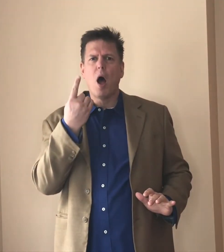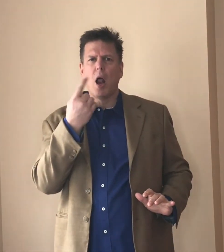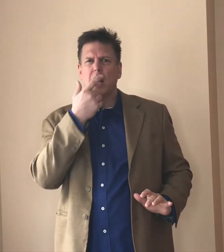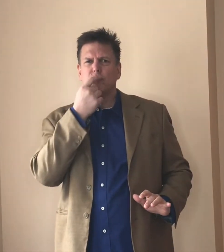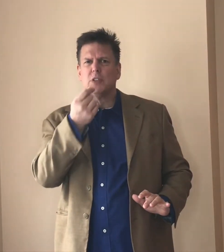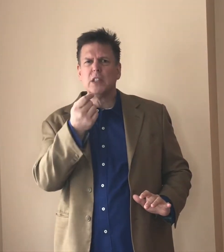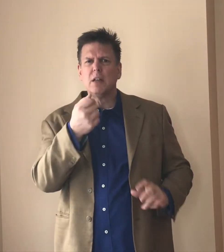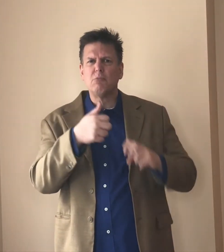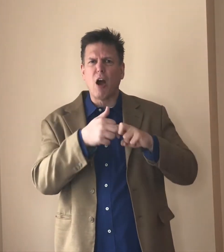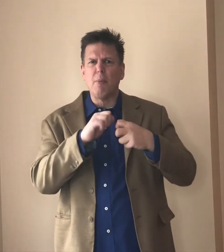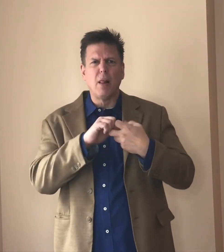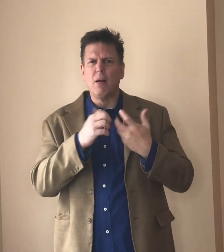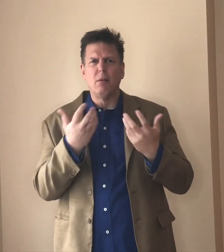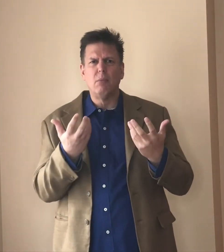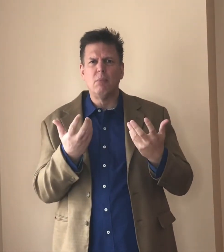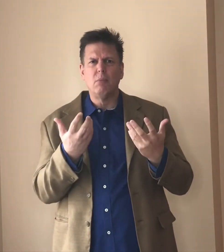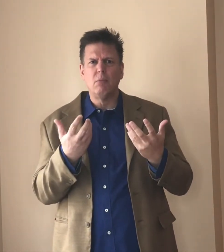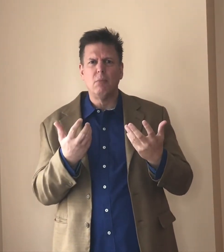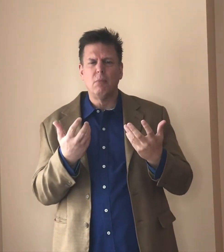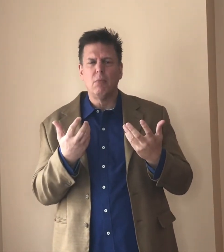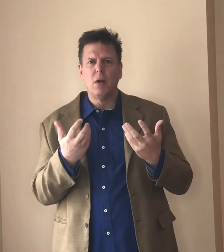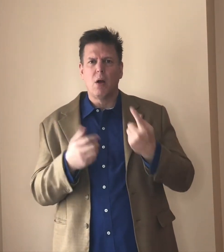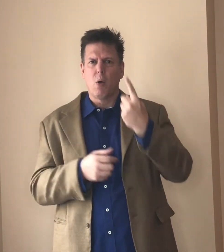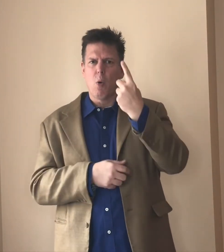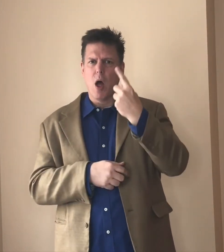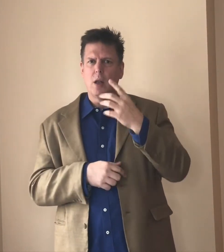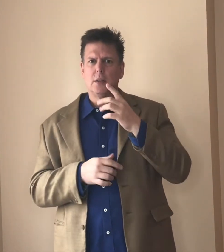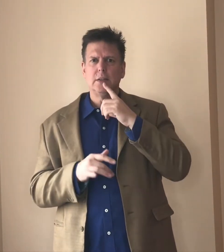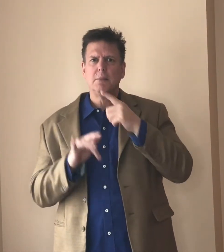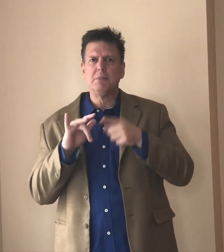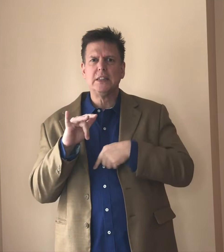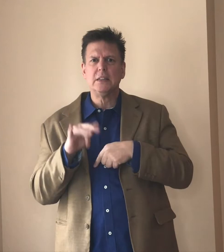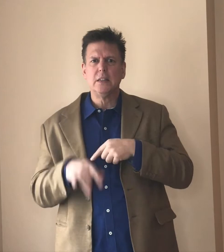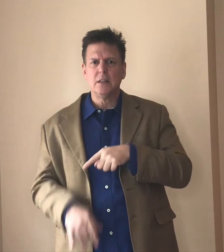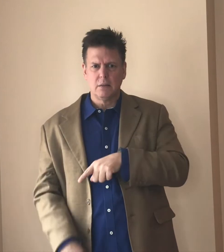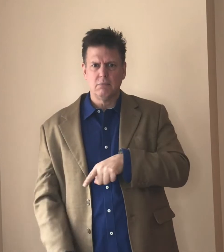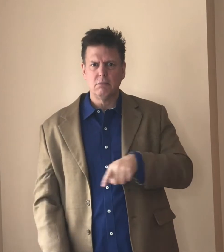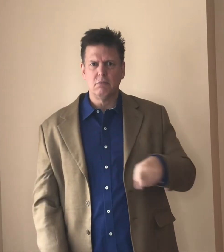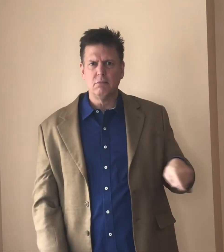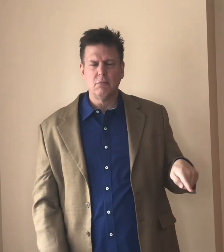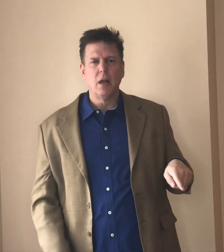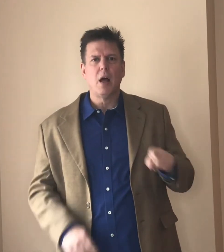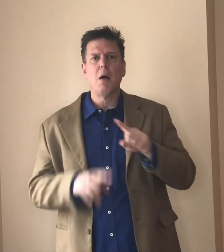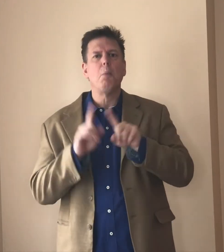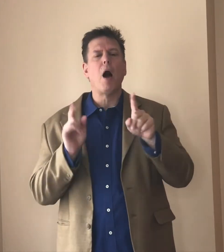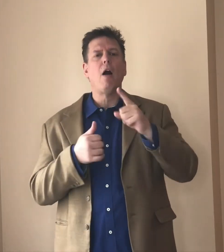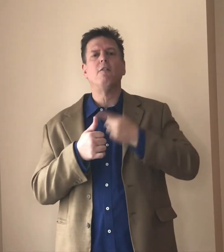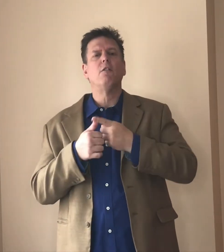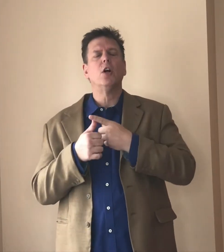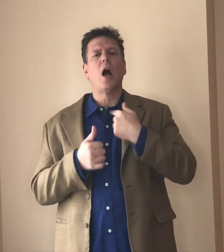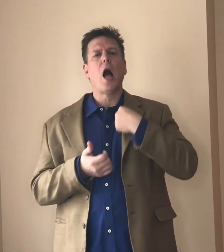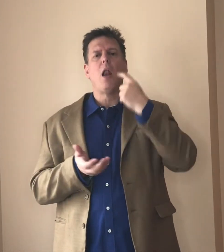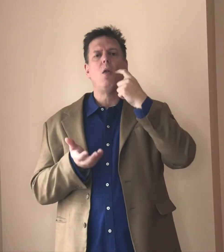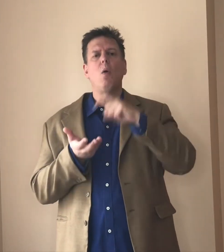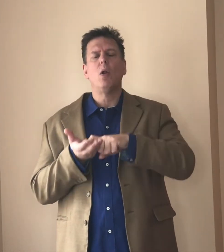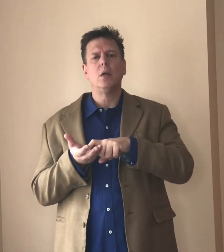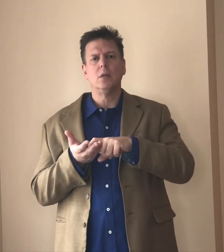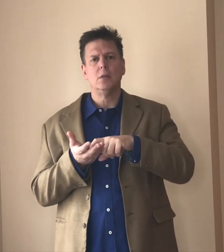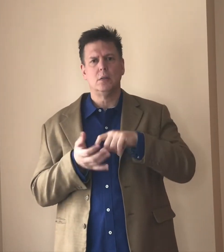But there's one interesting problem. There's a space missing. I mentioned